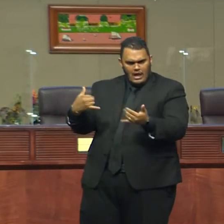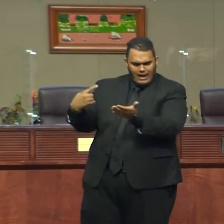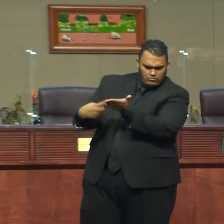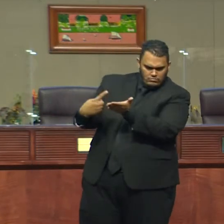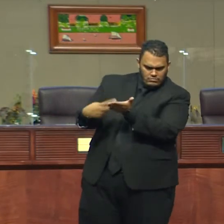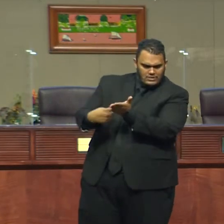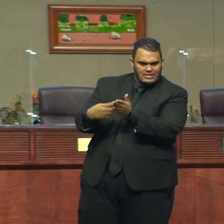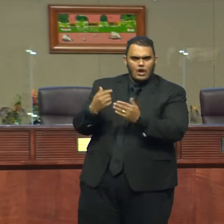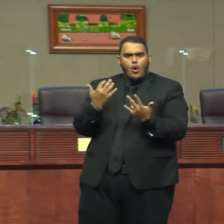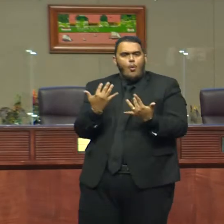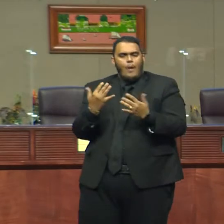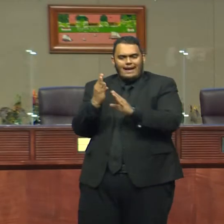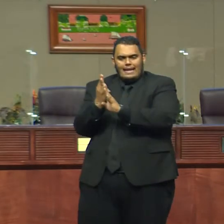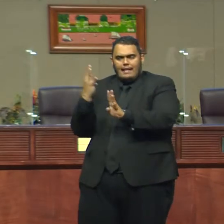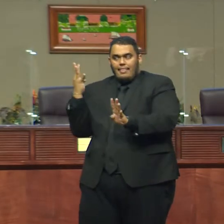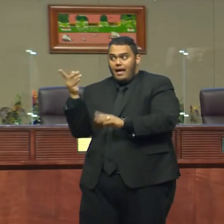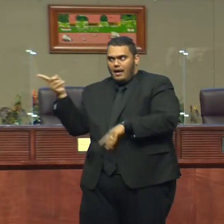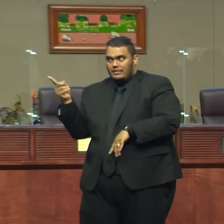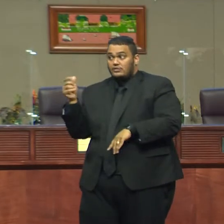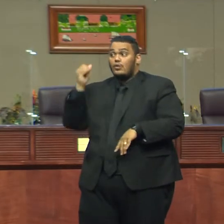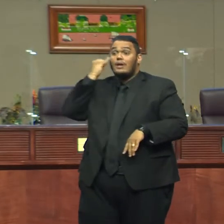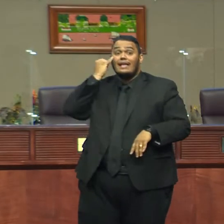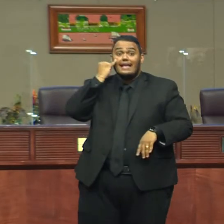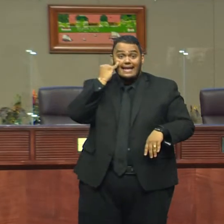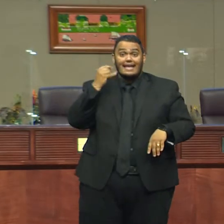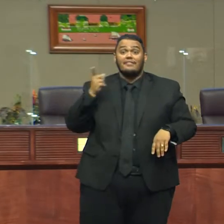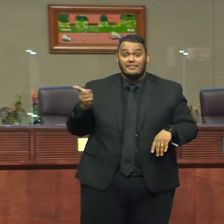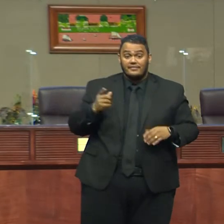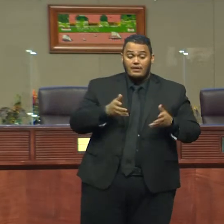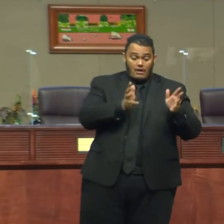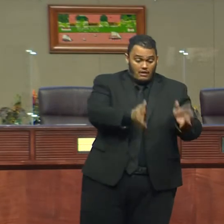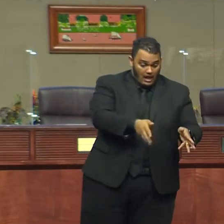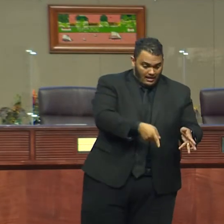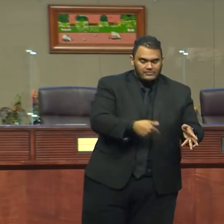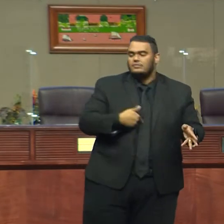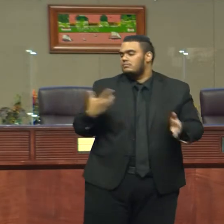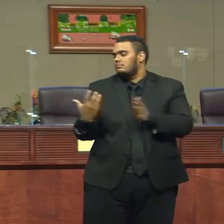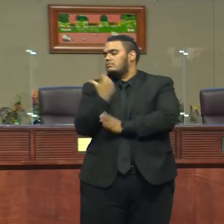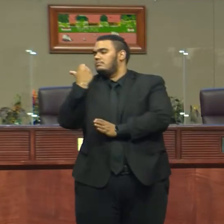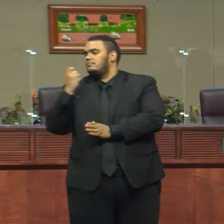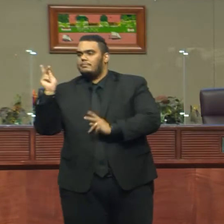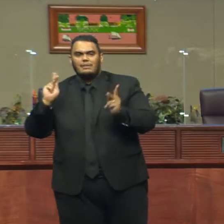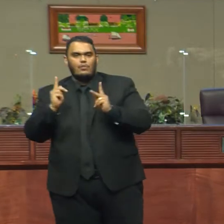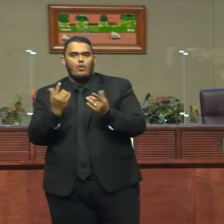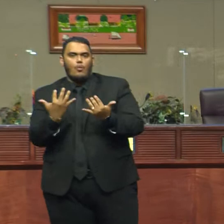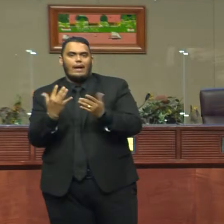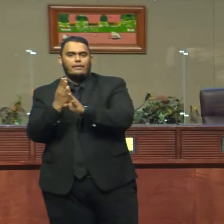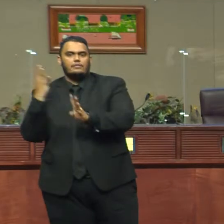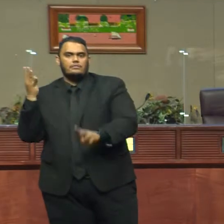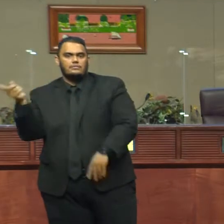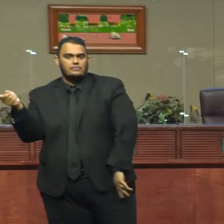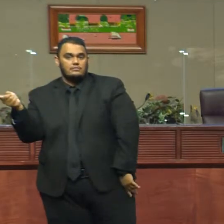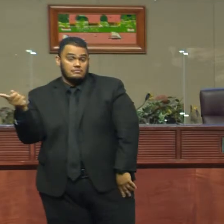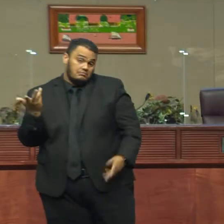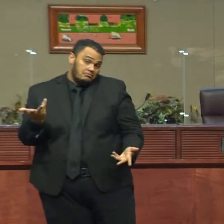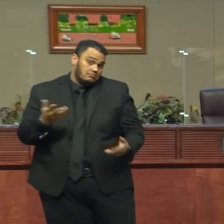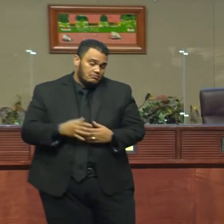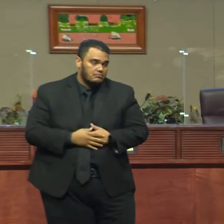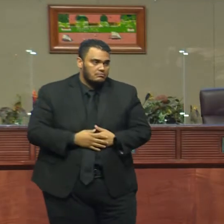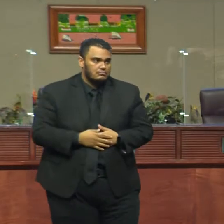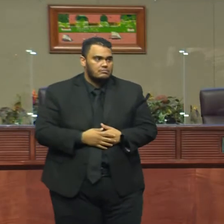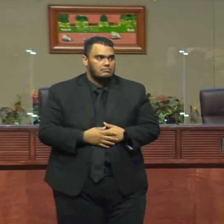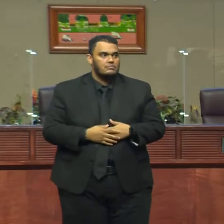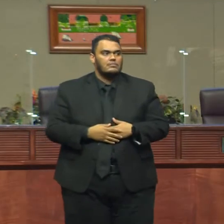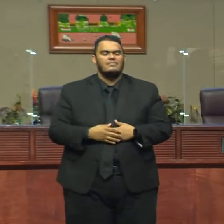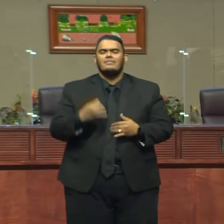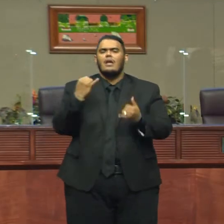center from where this situation may happen for people to have it. So that's a reality. Thank you. And the last